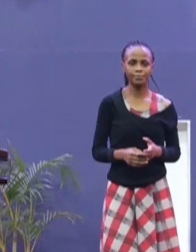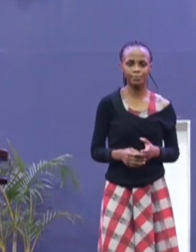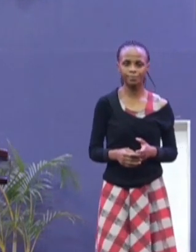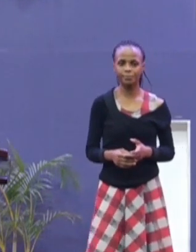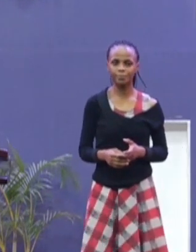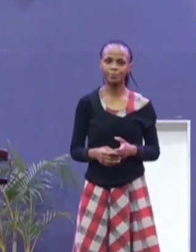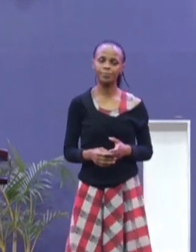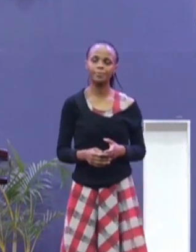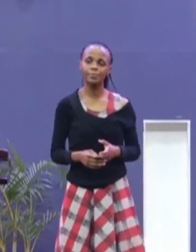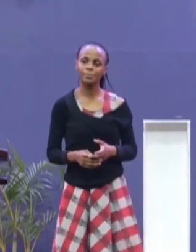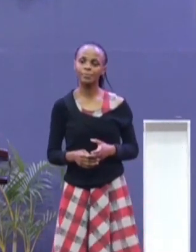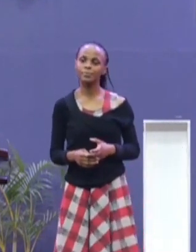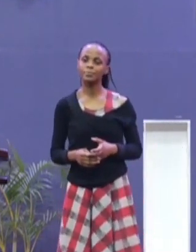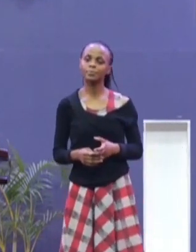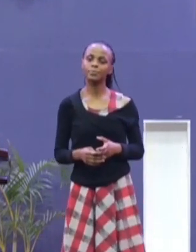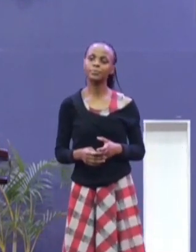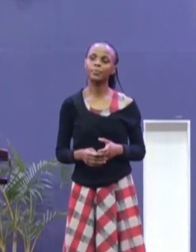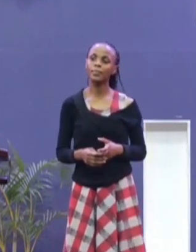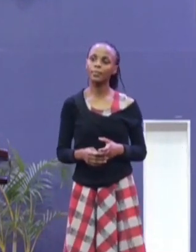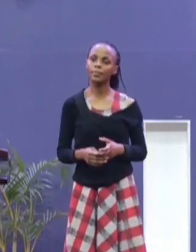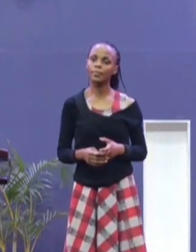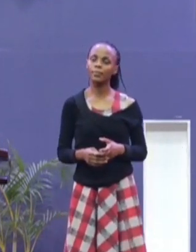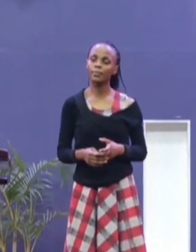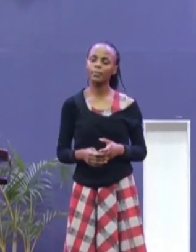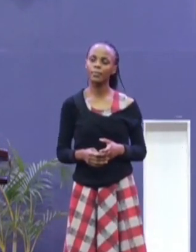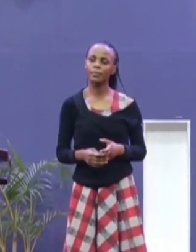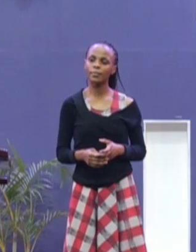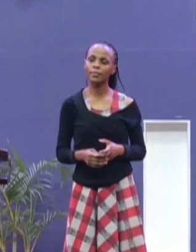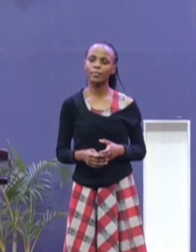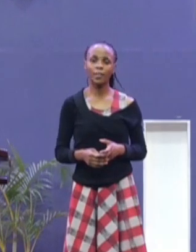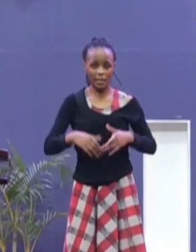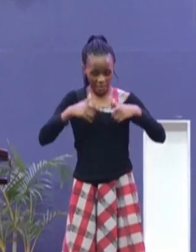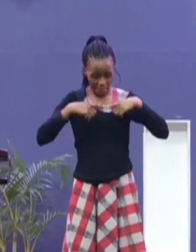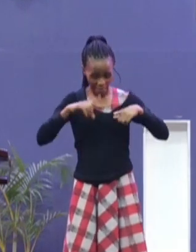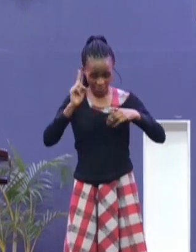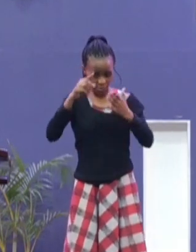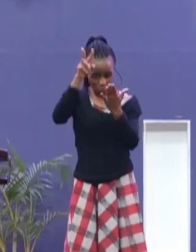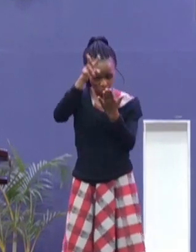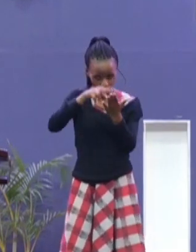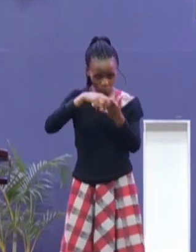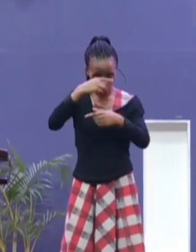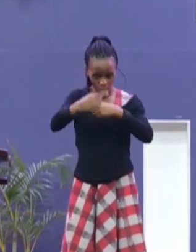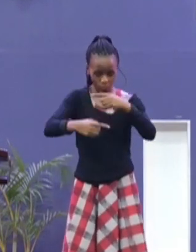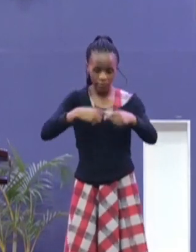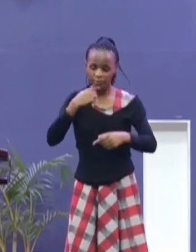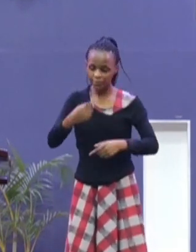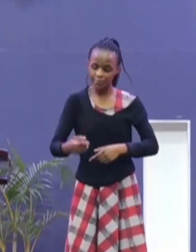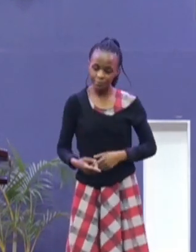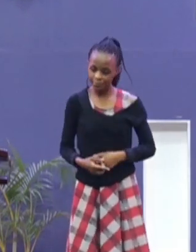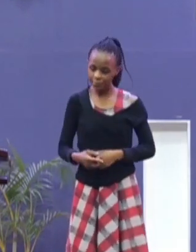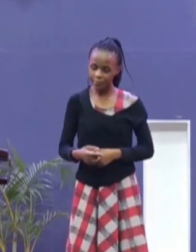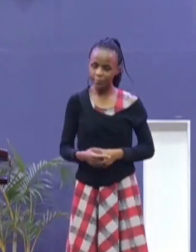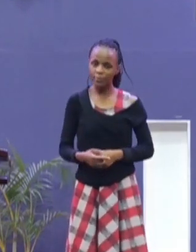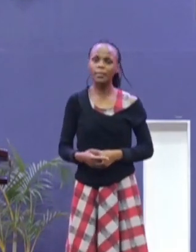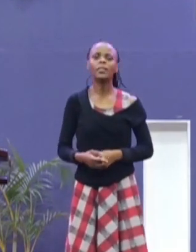n'agaba ebintu bye. And you just, let's just continue through the line, and then he says, he who is